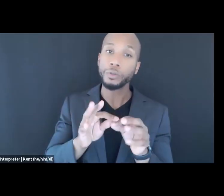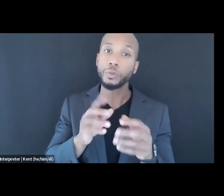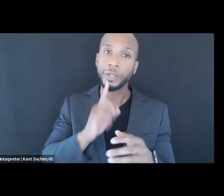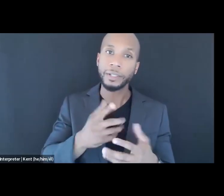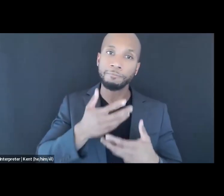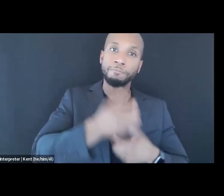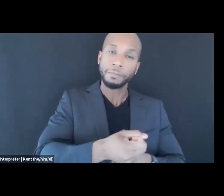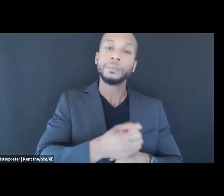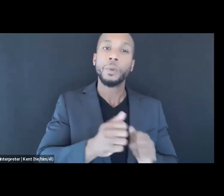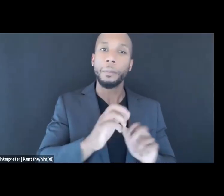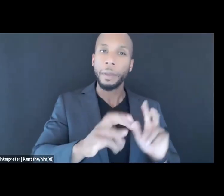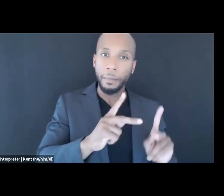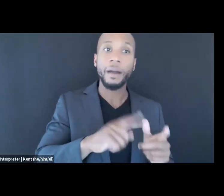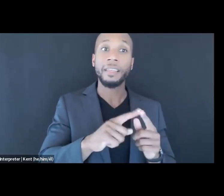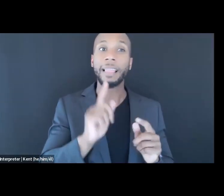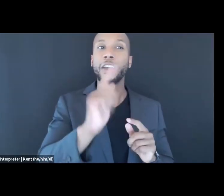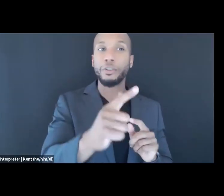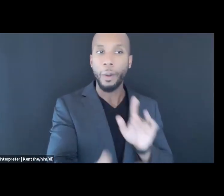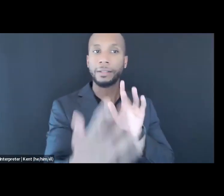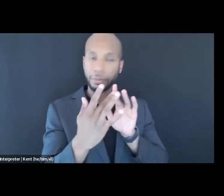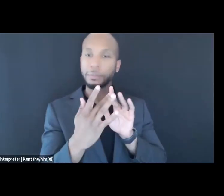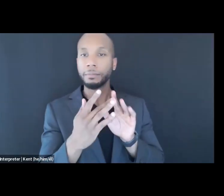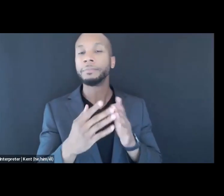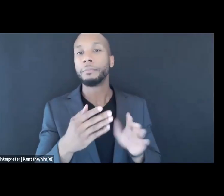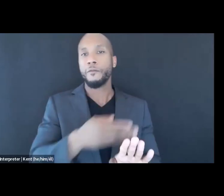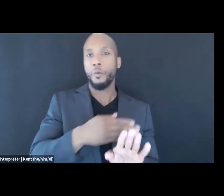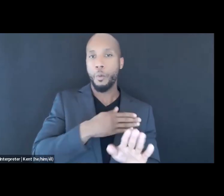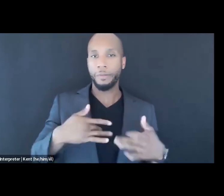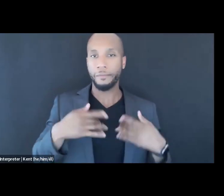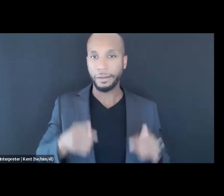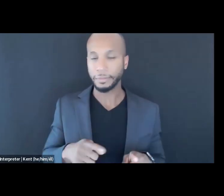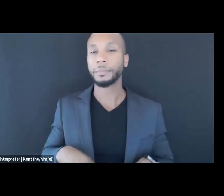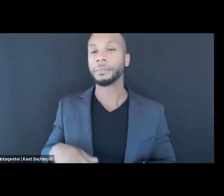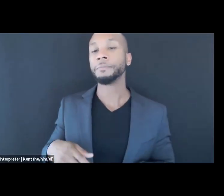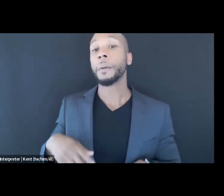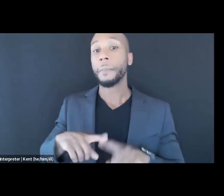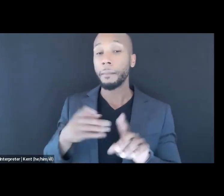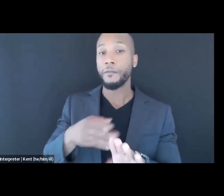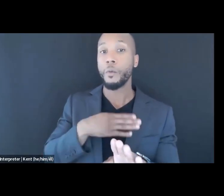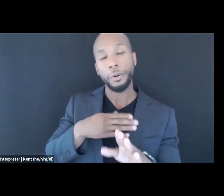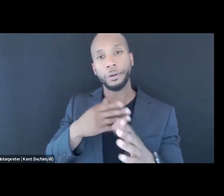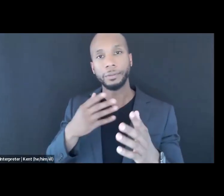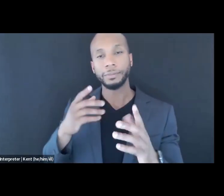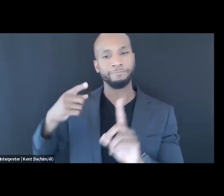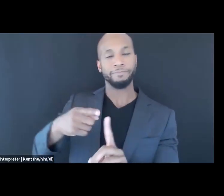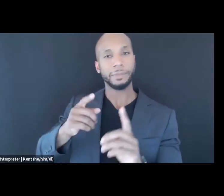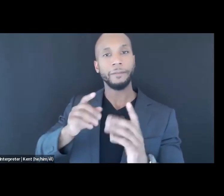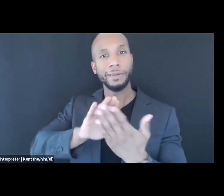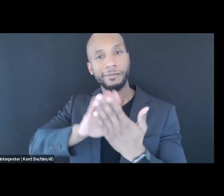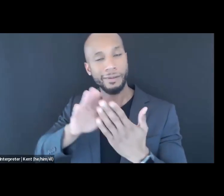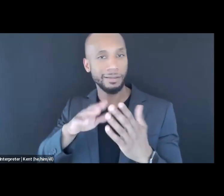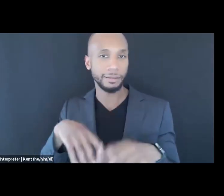relationships and people will reach out proactively. But with these face-to-face opportunities, again, going back to the pipeline